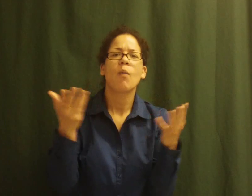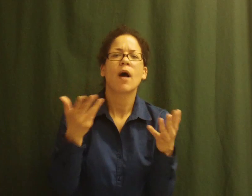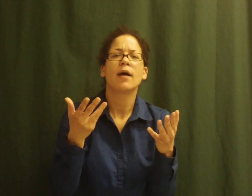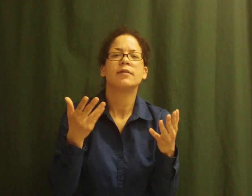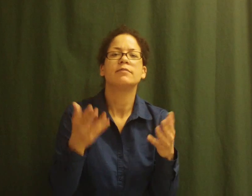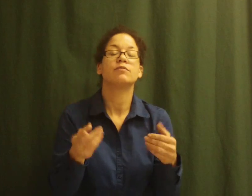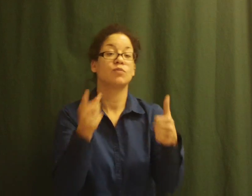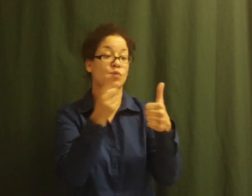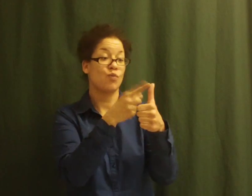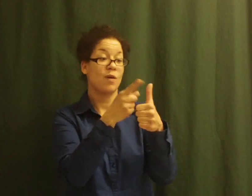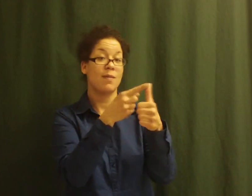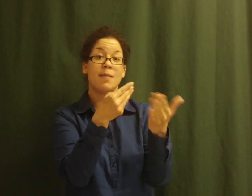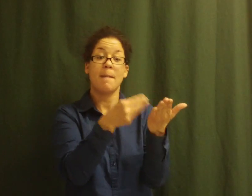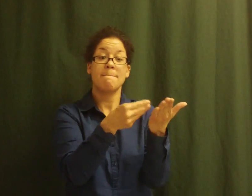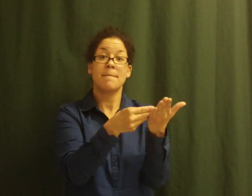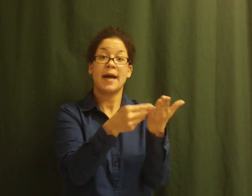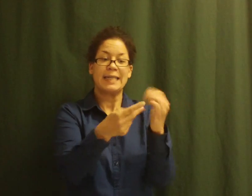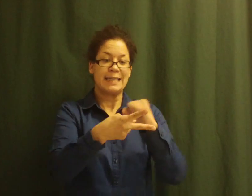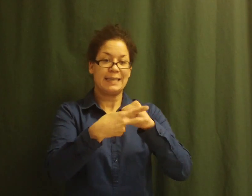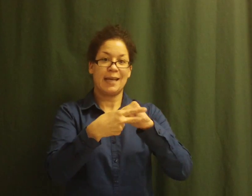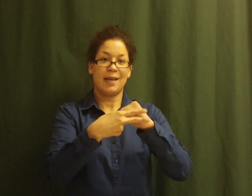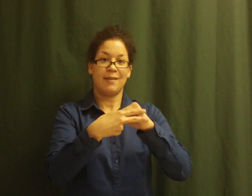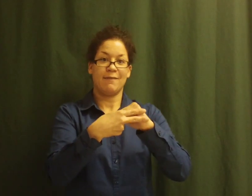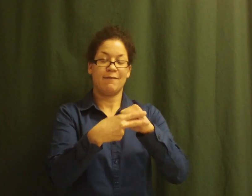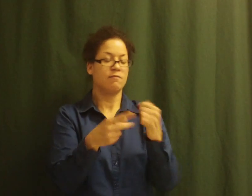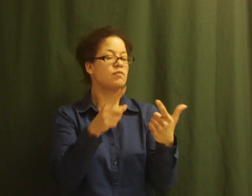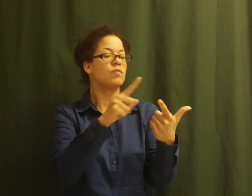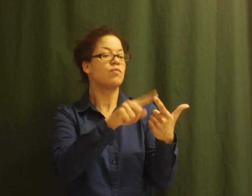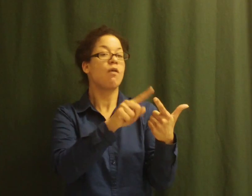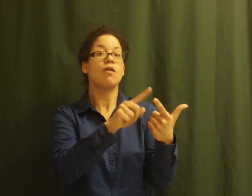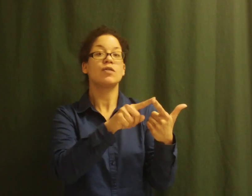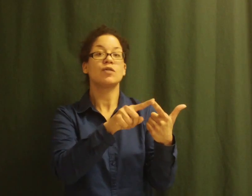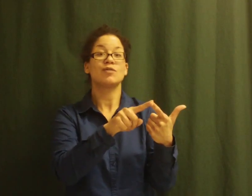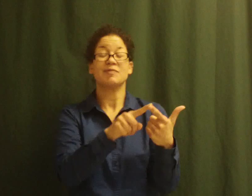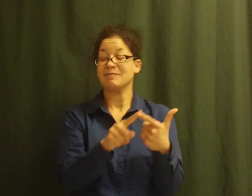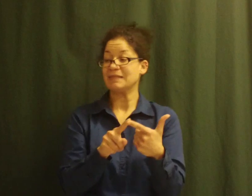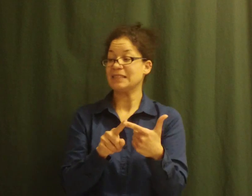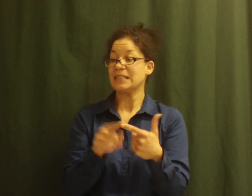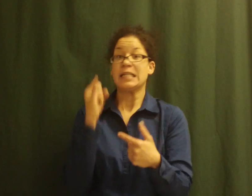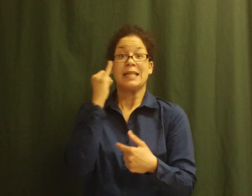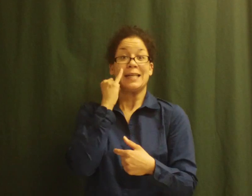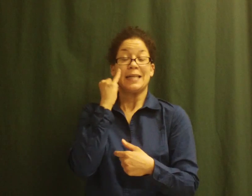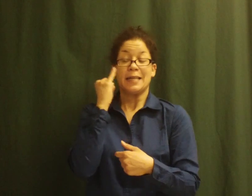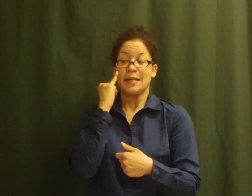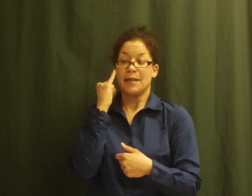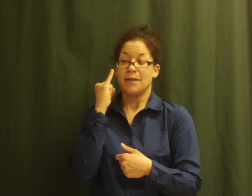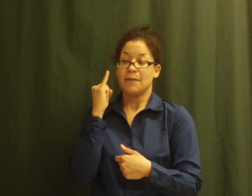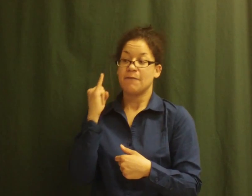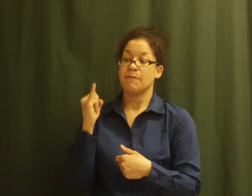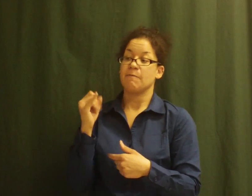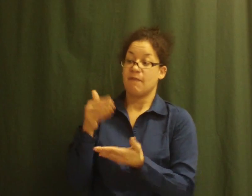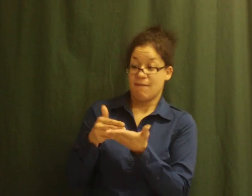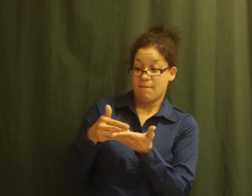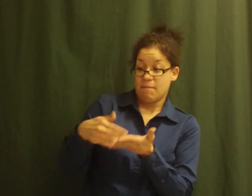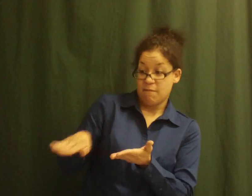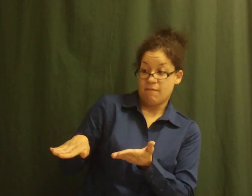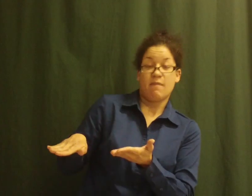but also the financial hardship of laid-off workers and the